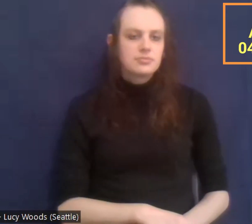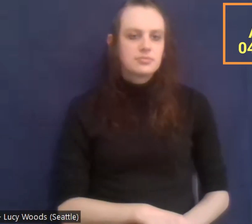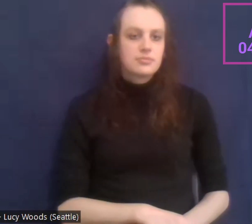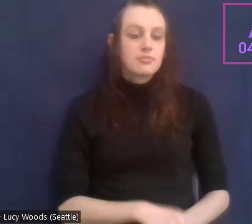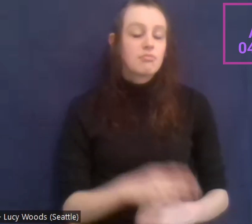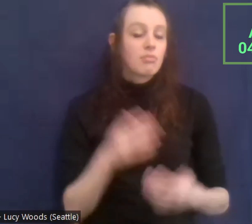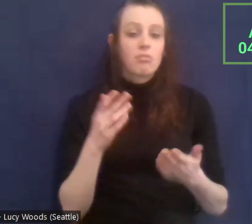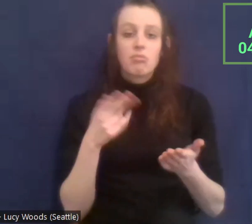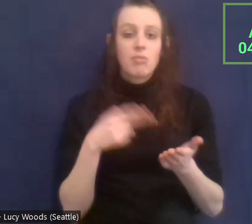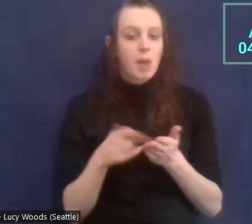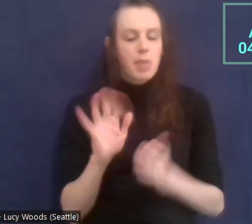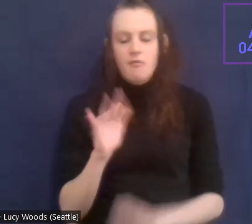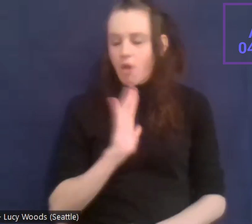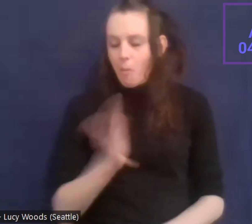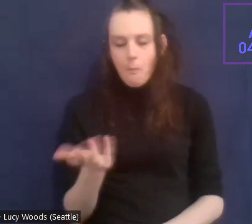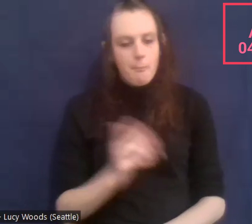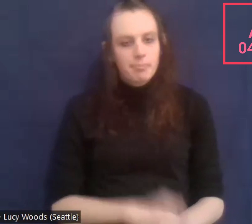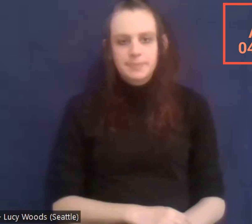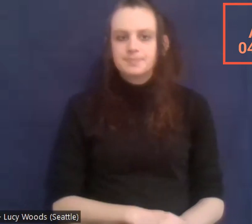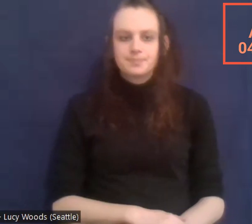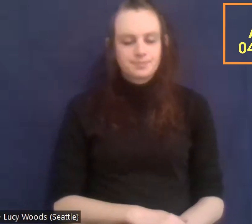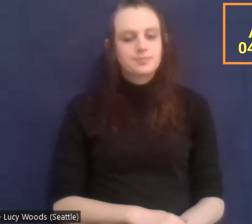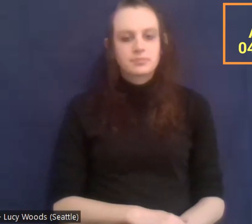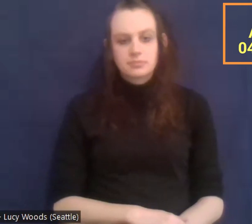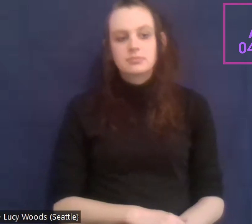that's fine. Um,